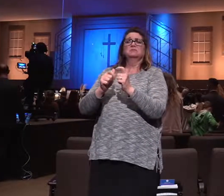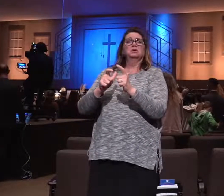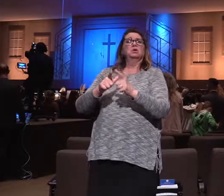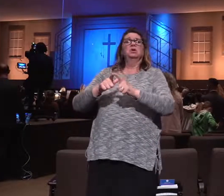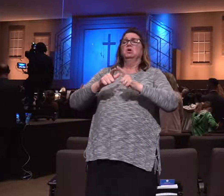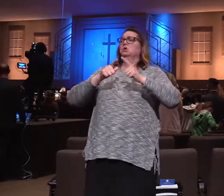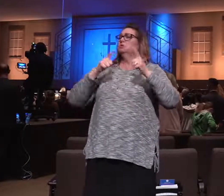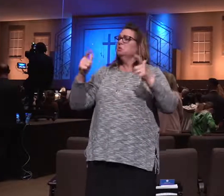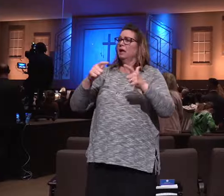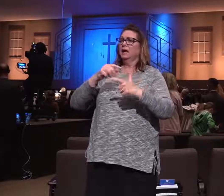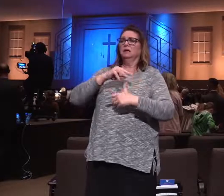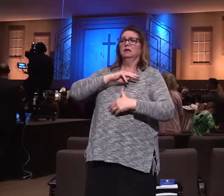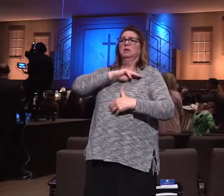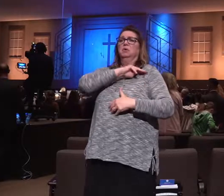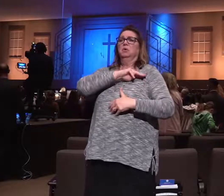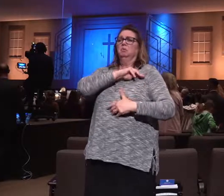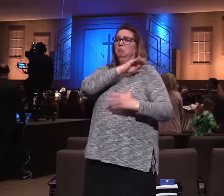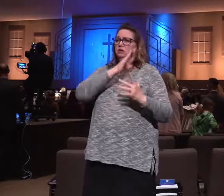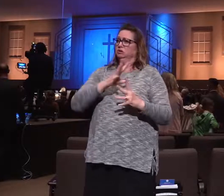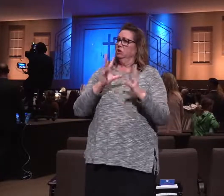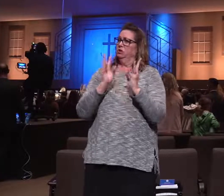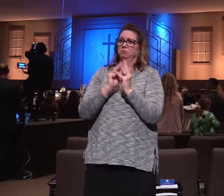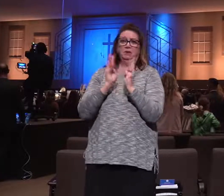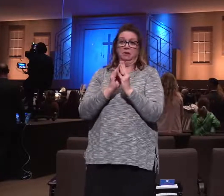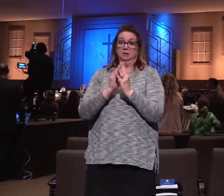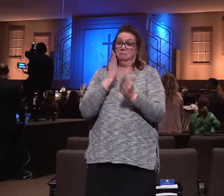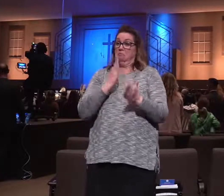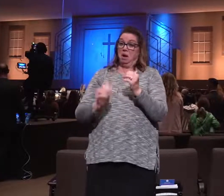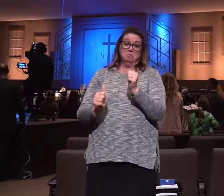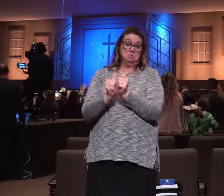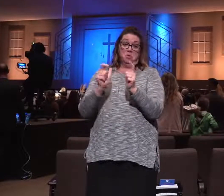will take place in this entire nation this year.